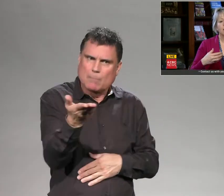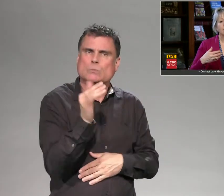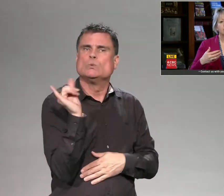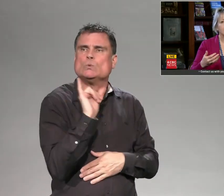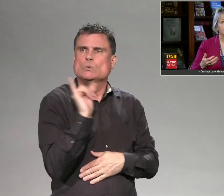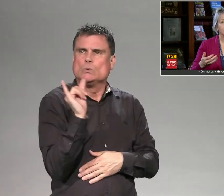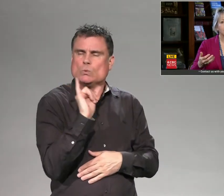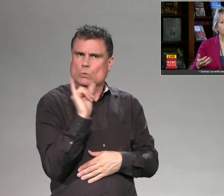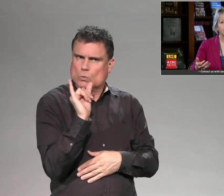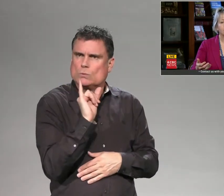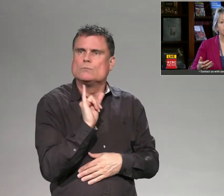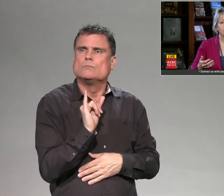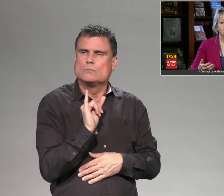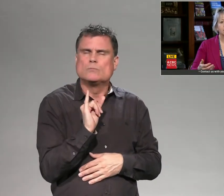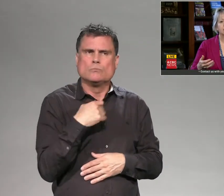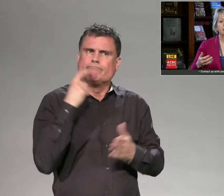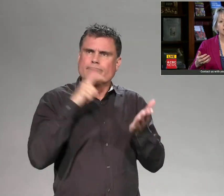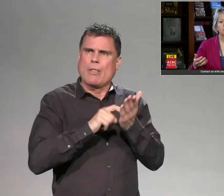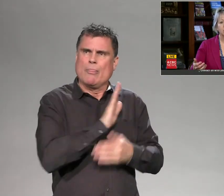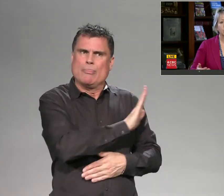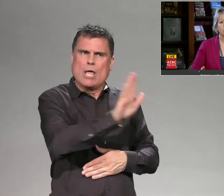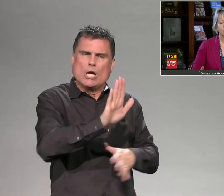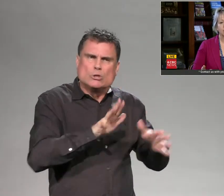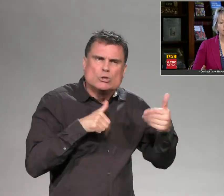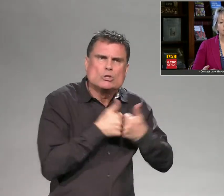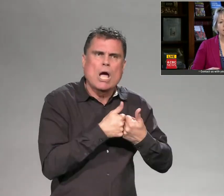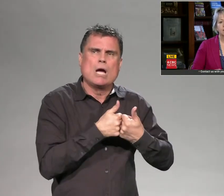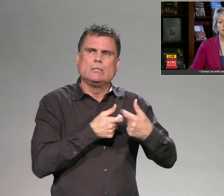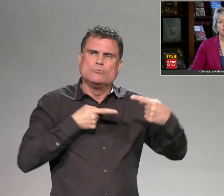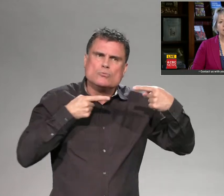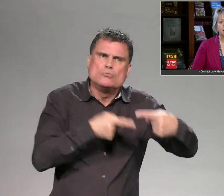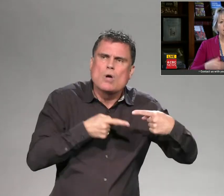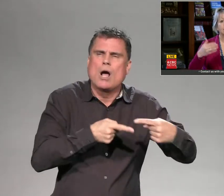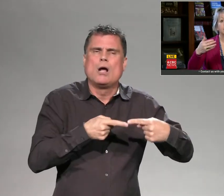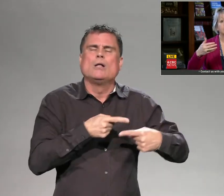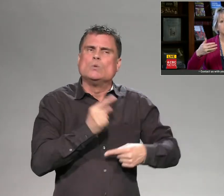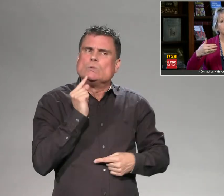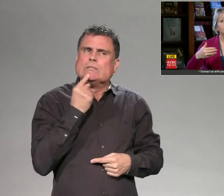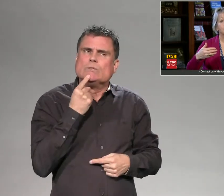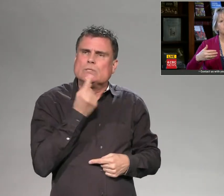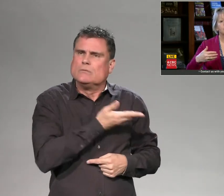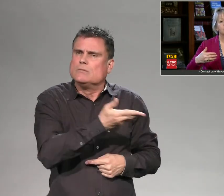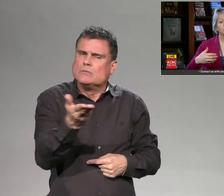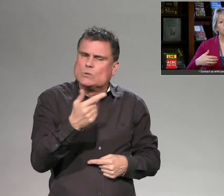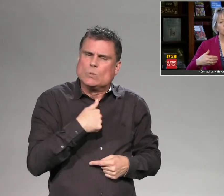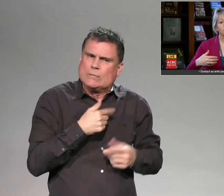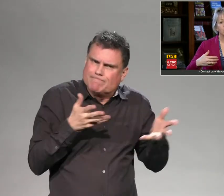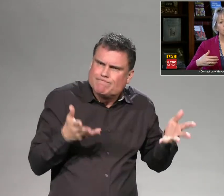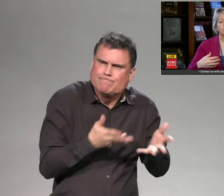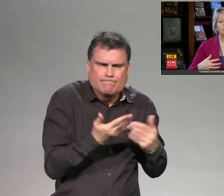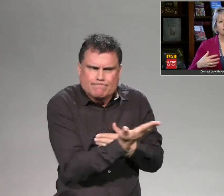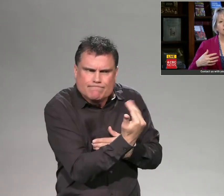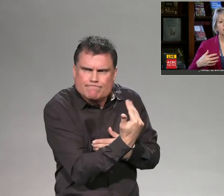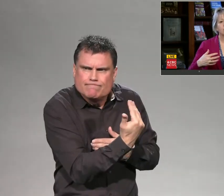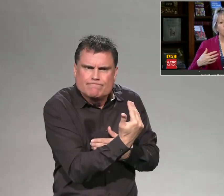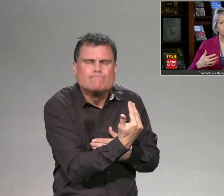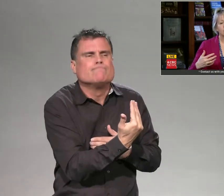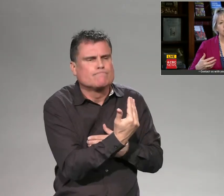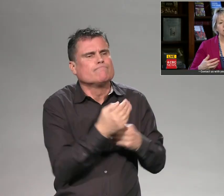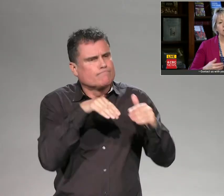to sign up for the clinics and come into our clinics at an age that's 15 years younger